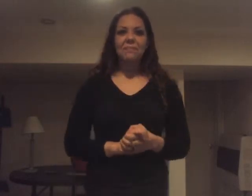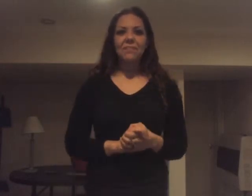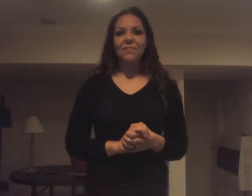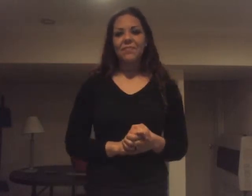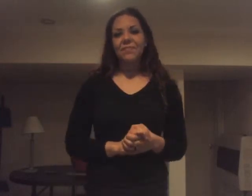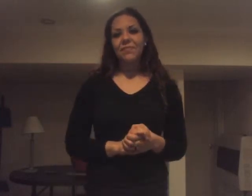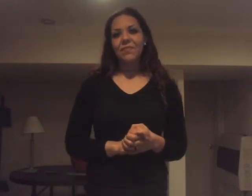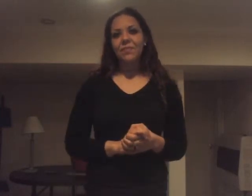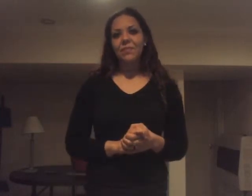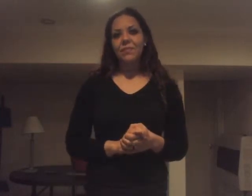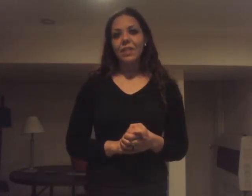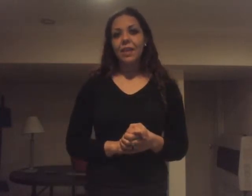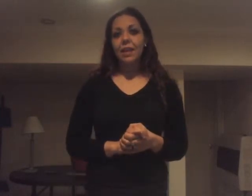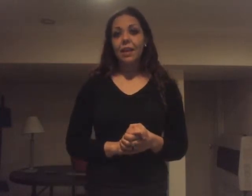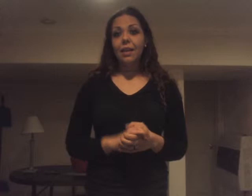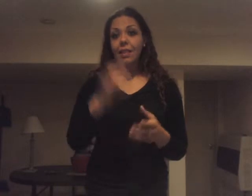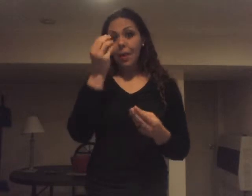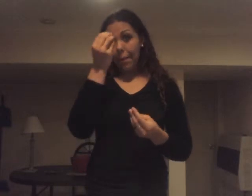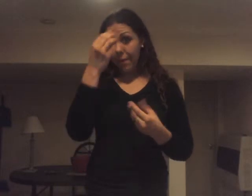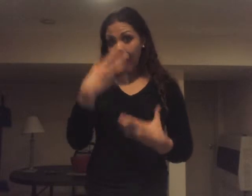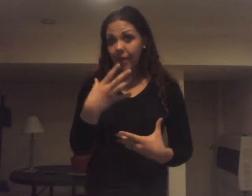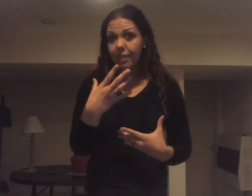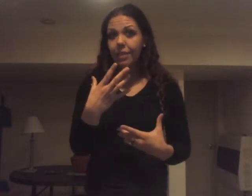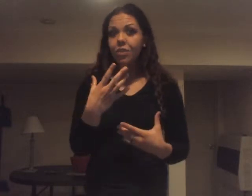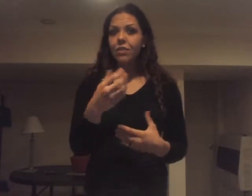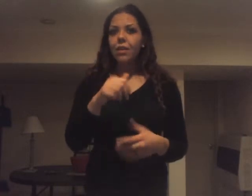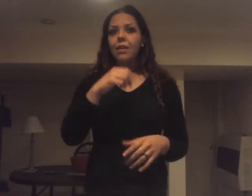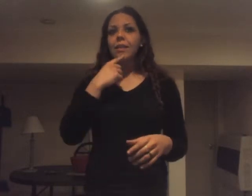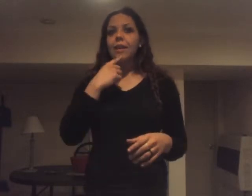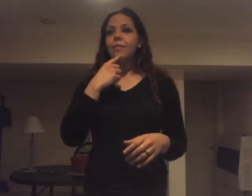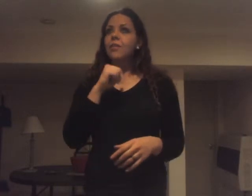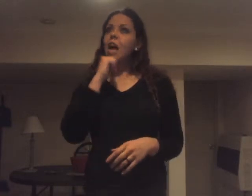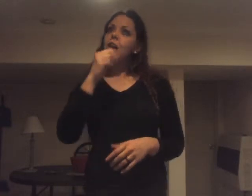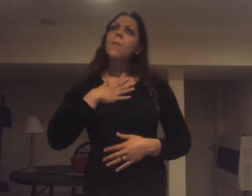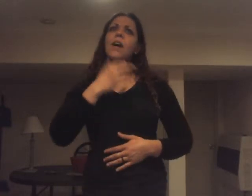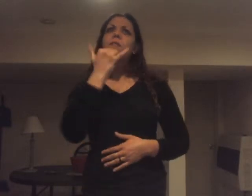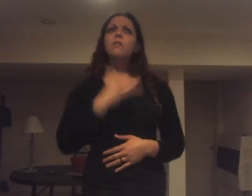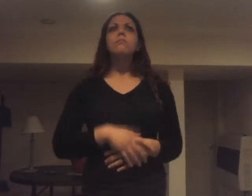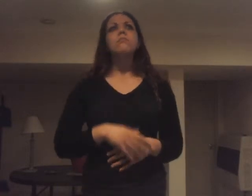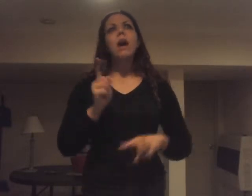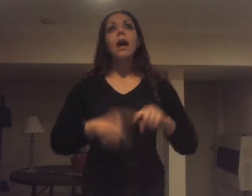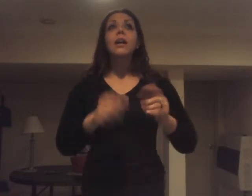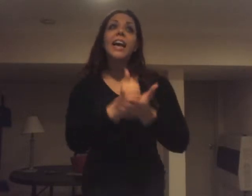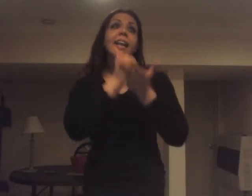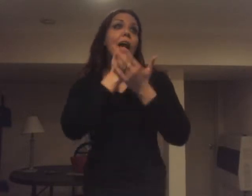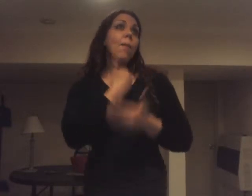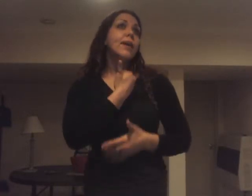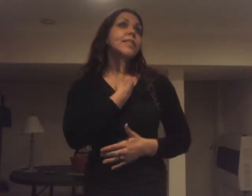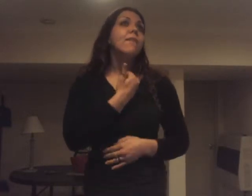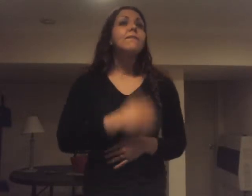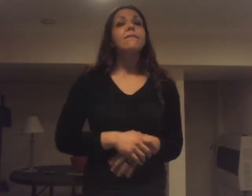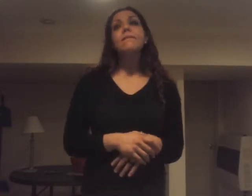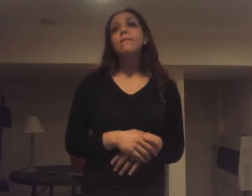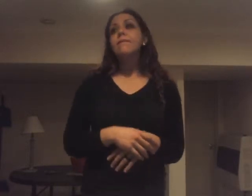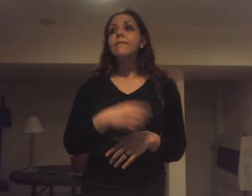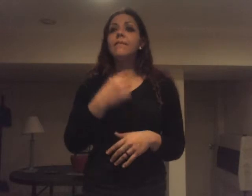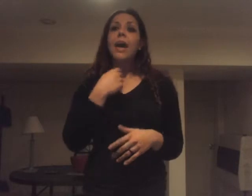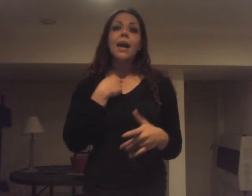The message, of course, being, it's not my fault, I can't help myself, I am in the grip of